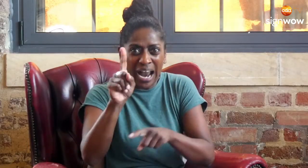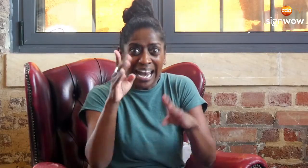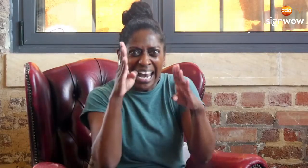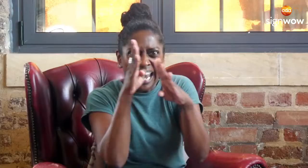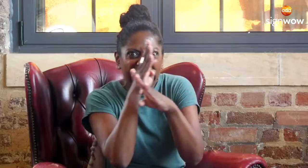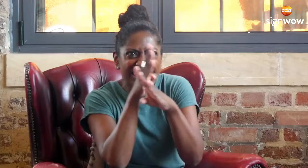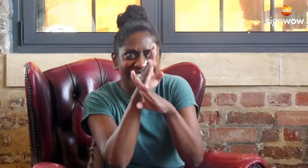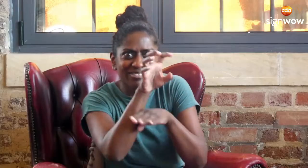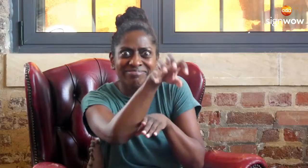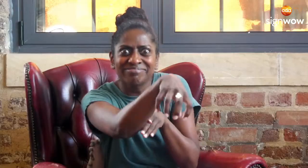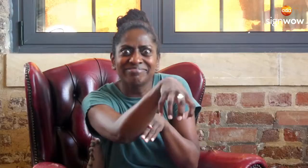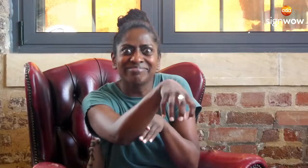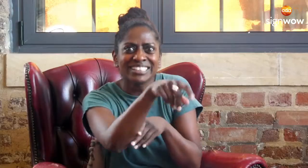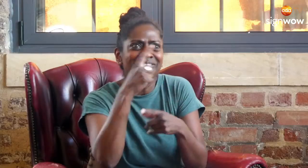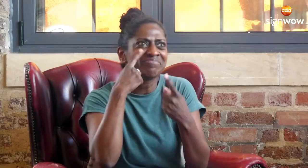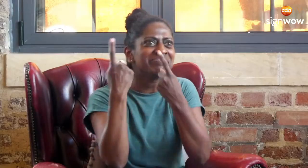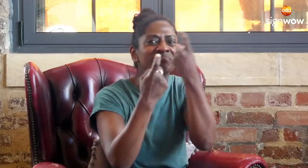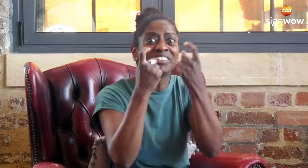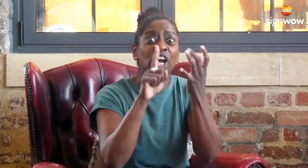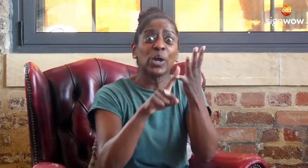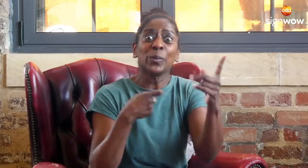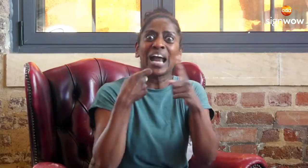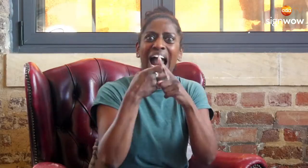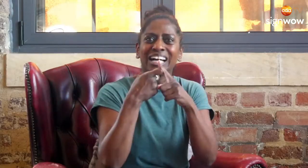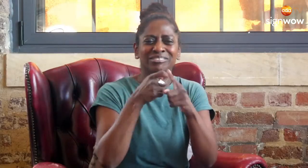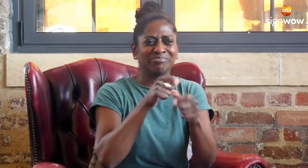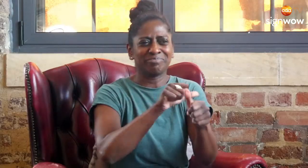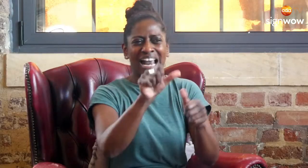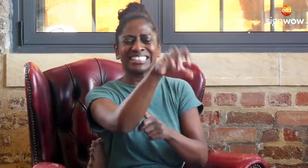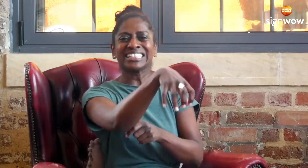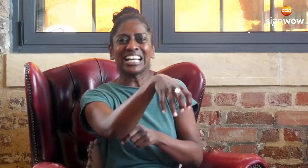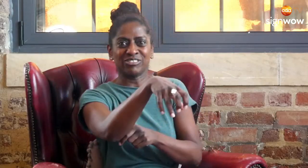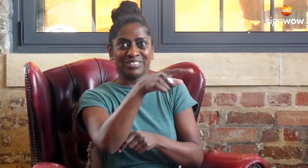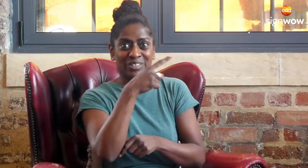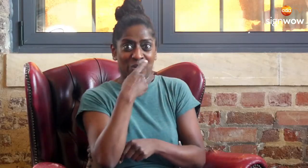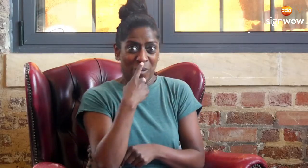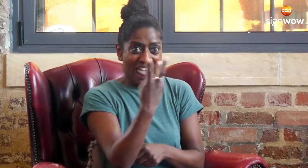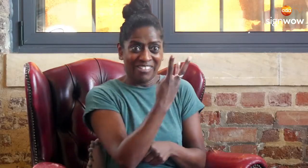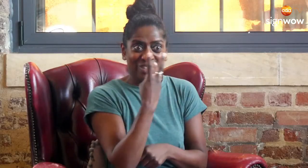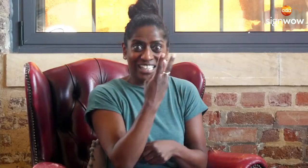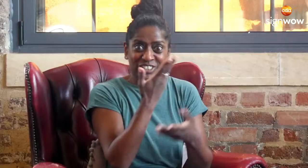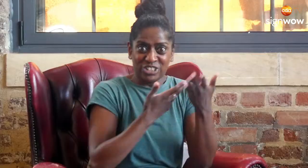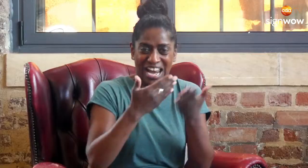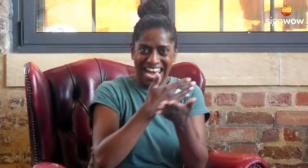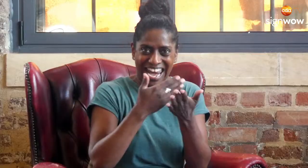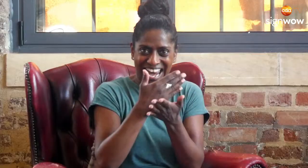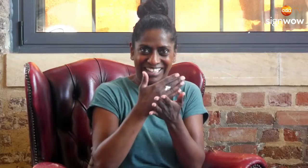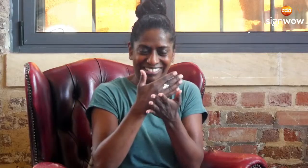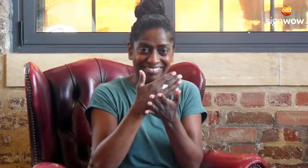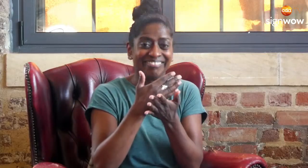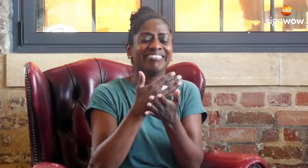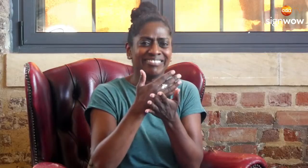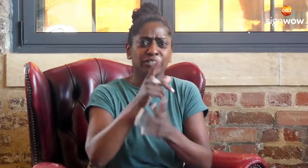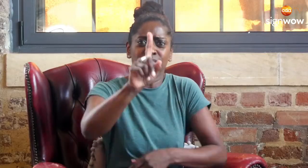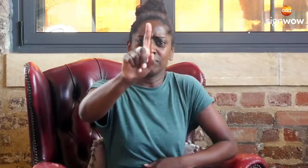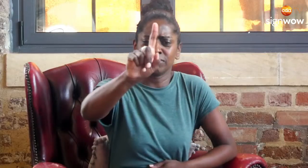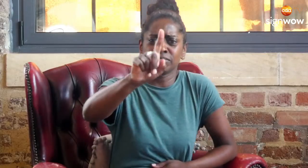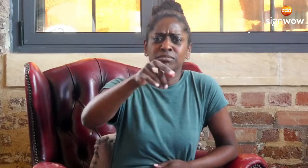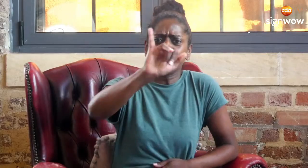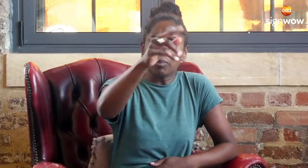here. This topic tonight is hidden gems of the UK. We've got 3 guests who will